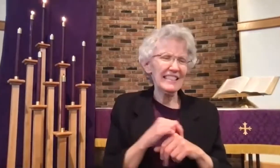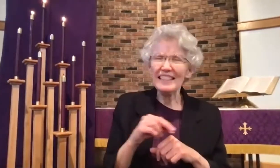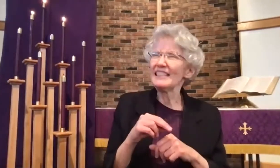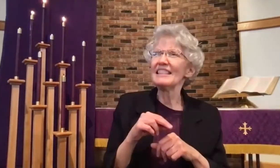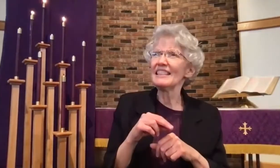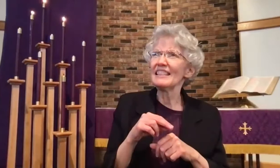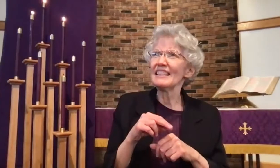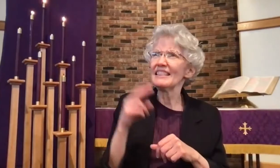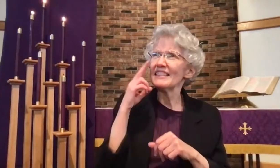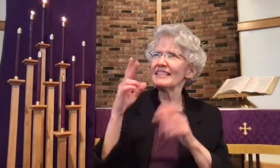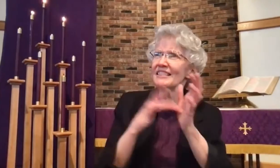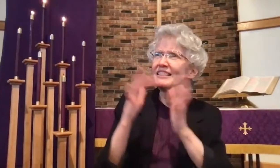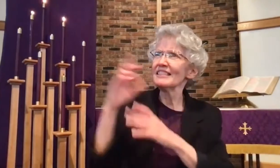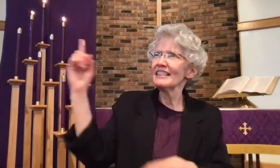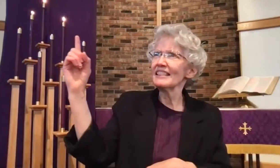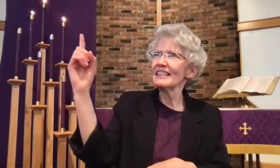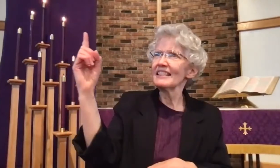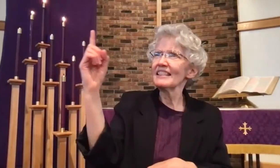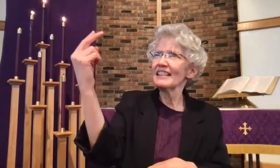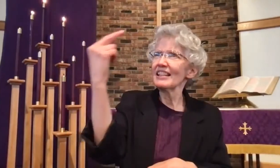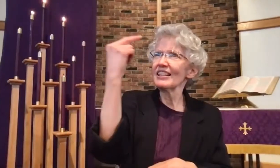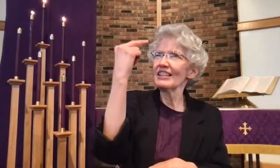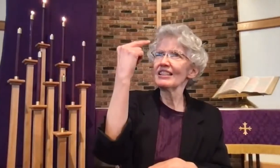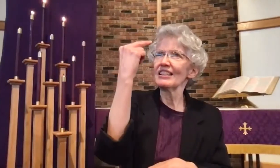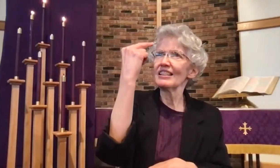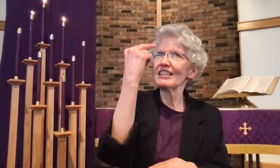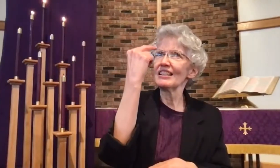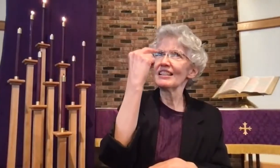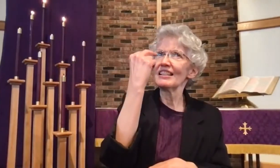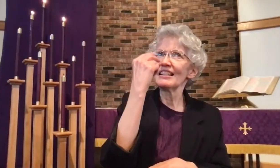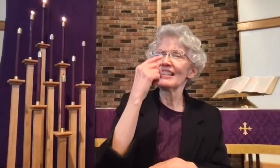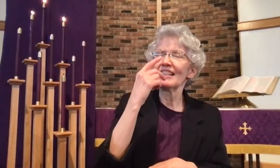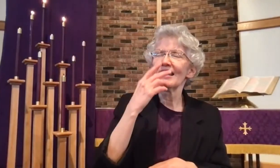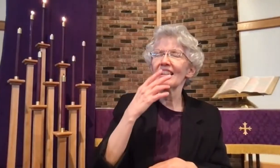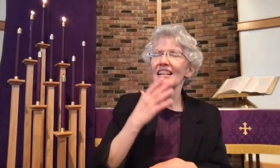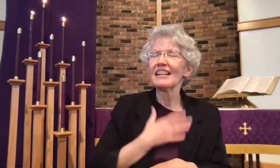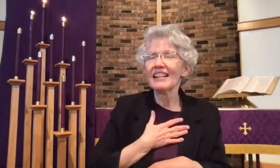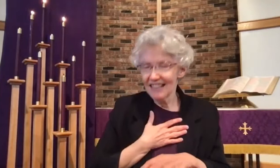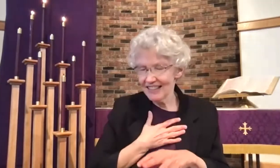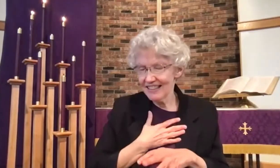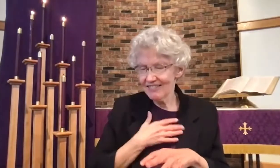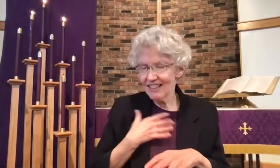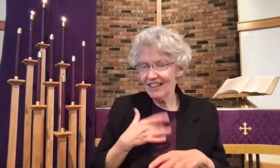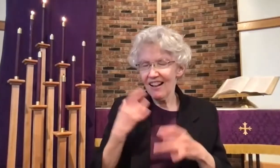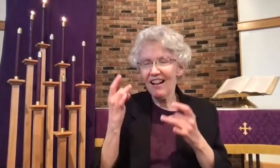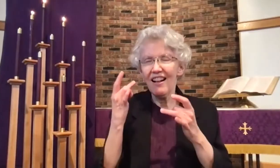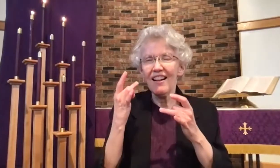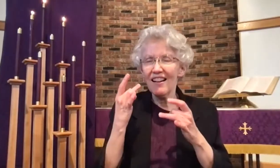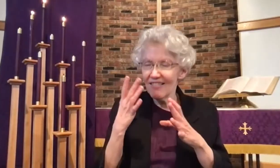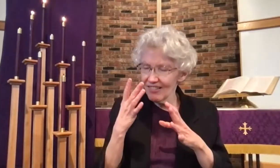continued to deny who Jesus was. And then when he saw Jesus pass by